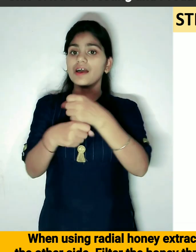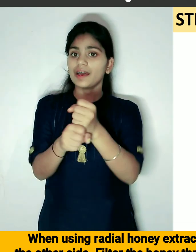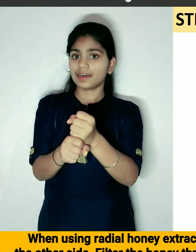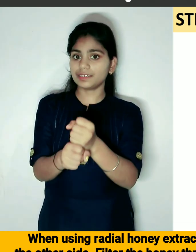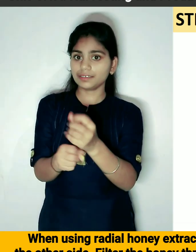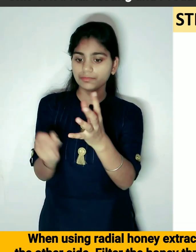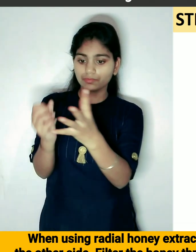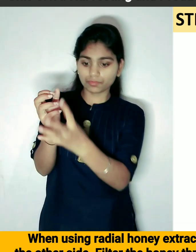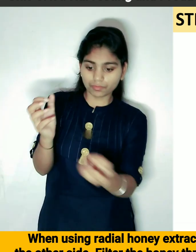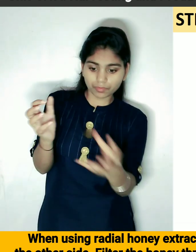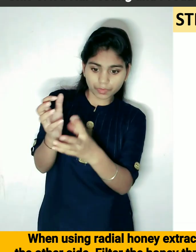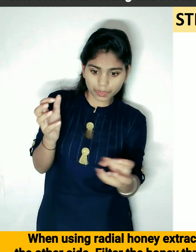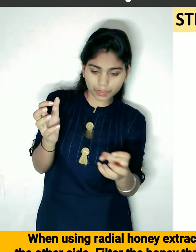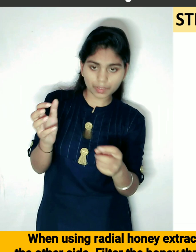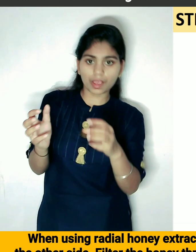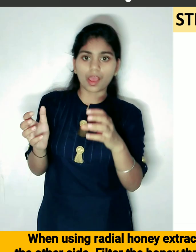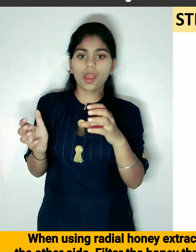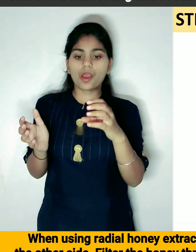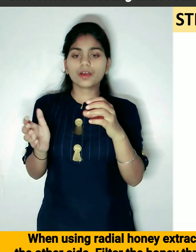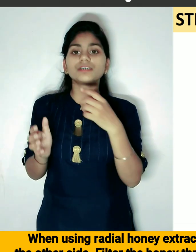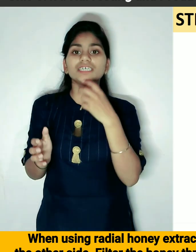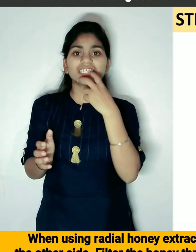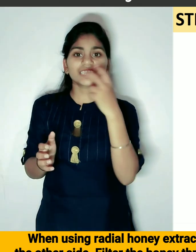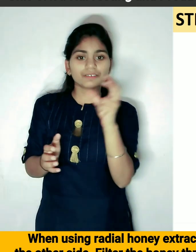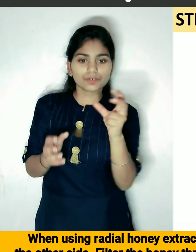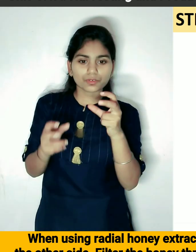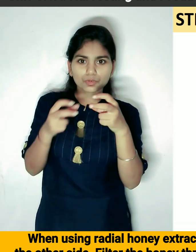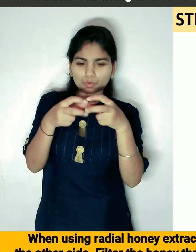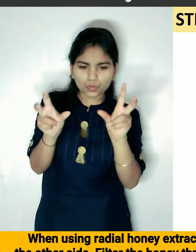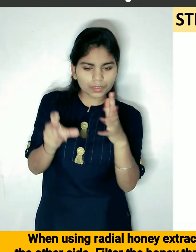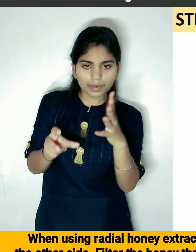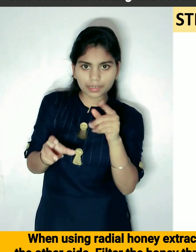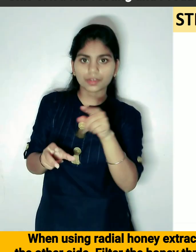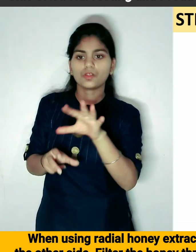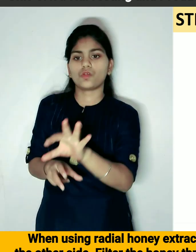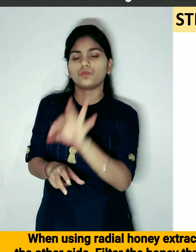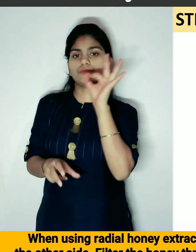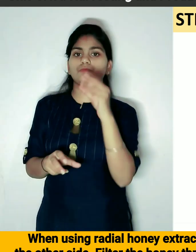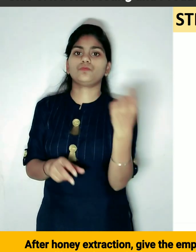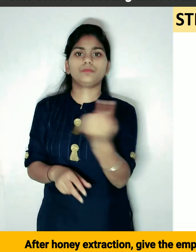Select and collect only sealed honeycombs.